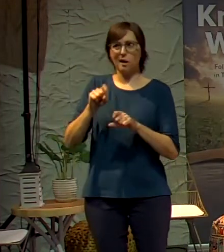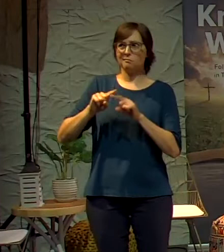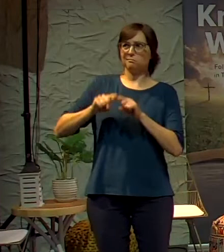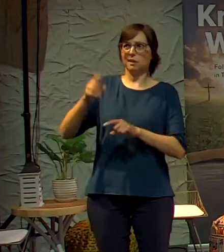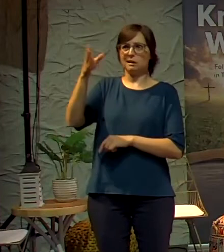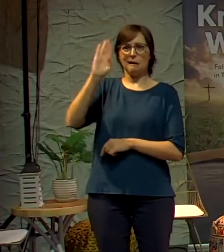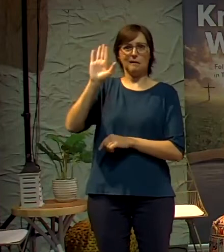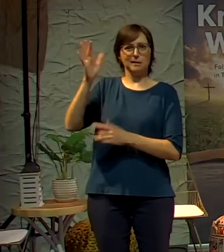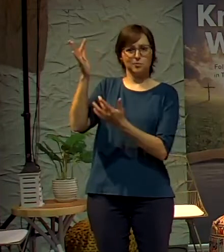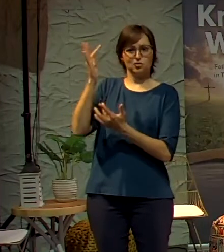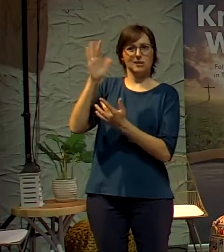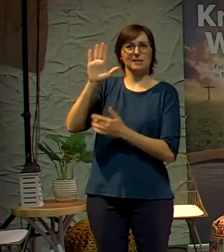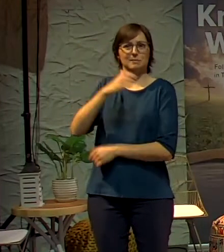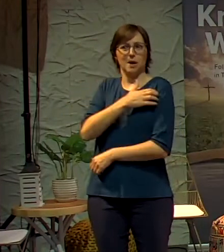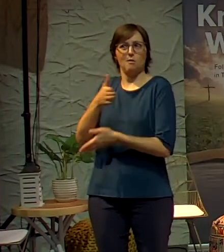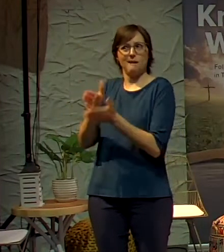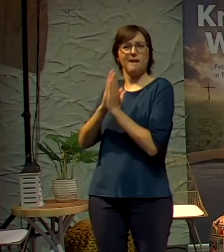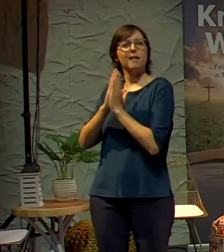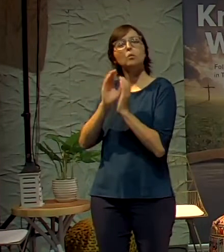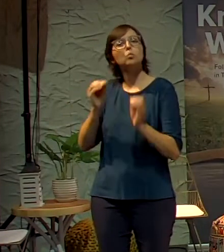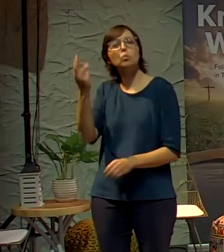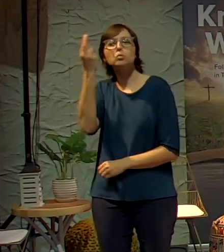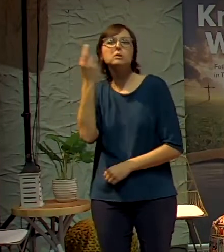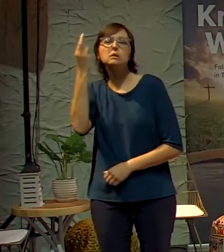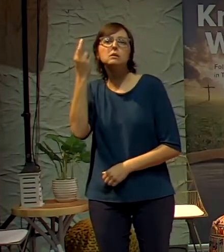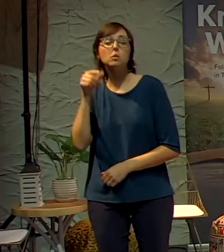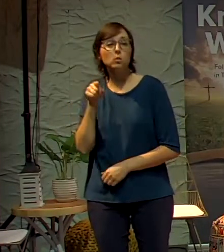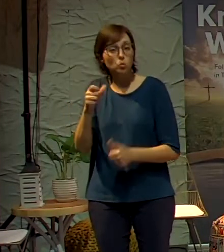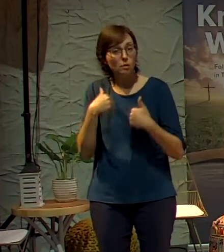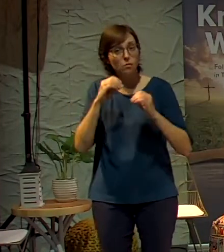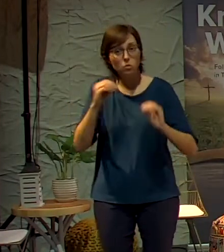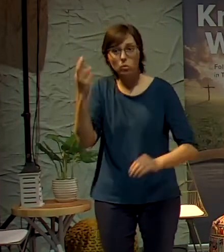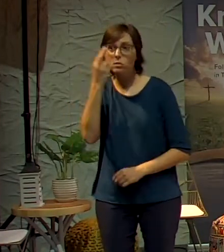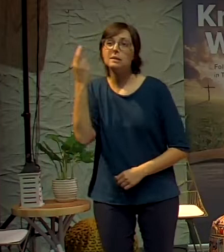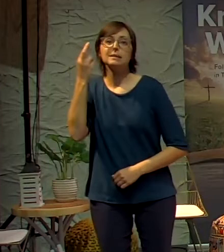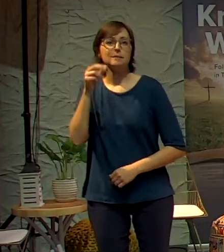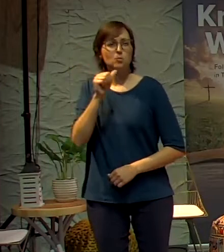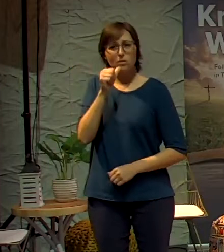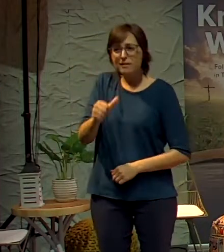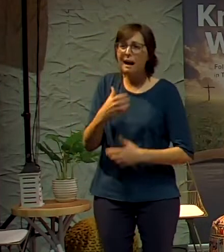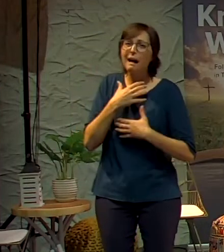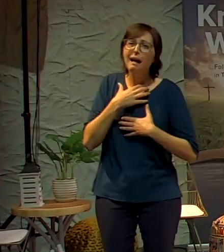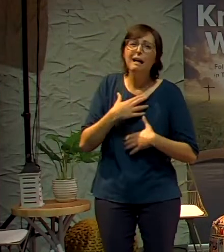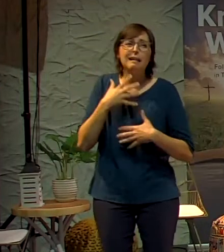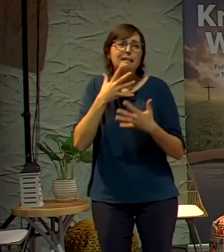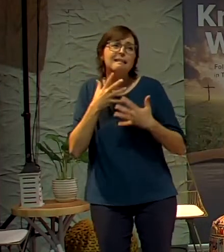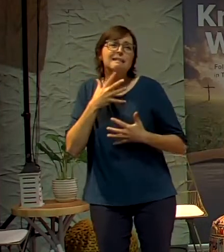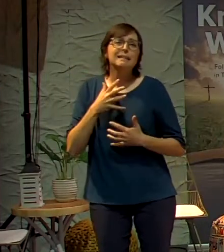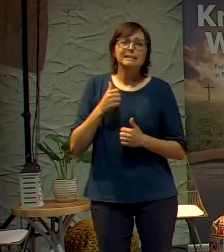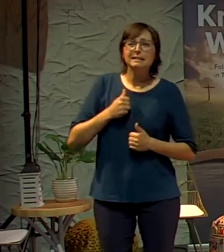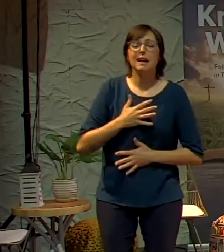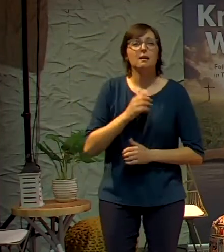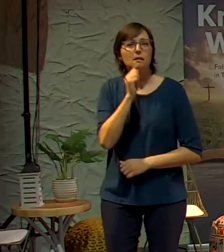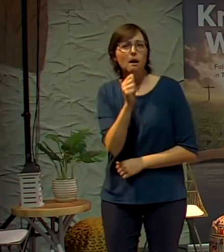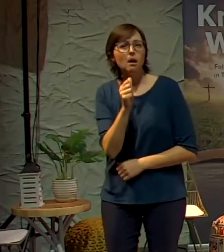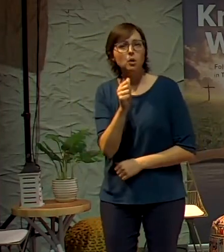for his mercy and his power. And because you have no reason to rely on God and you're not desperate and you're not scared and you're